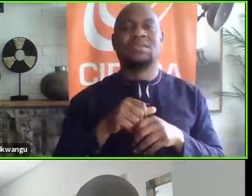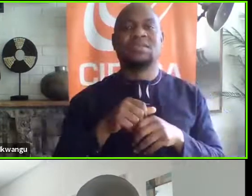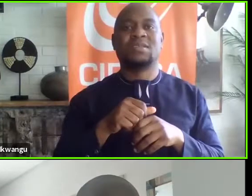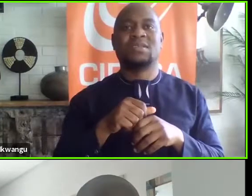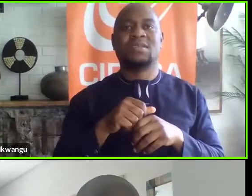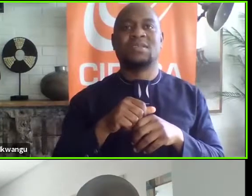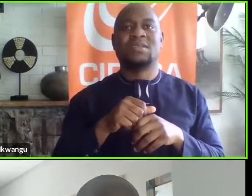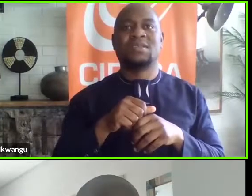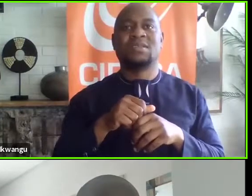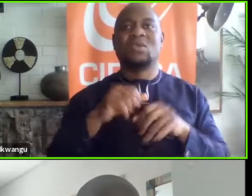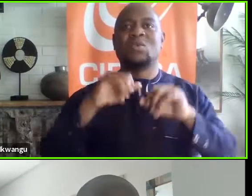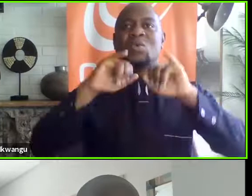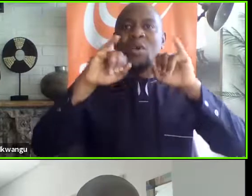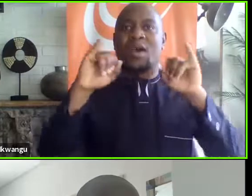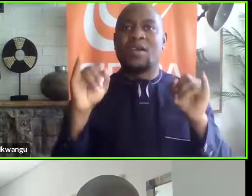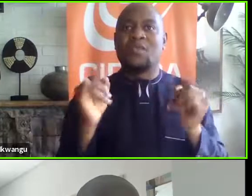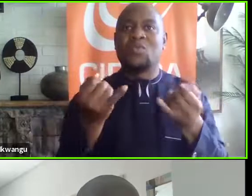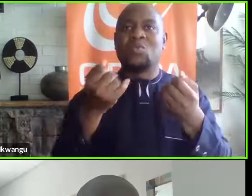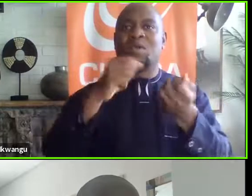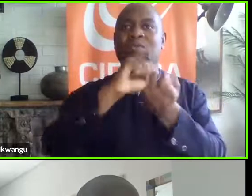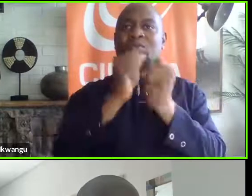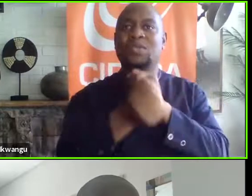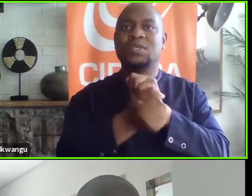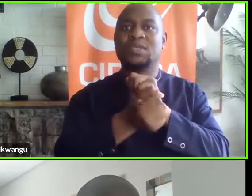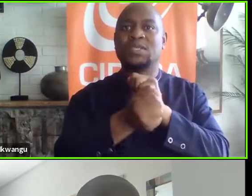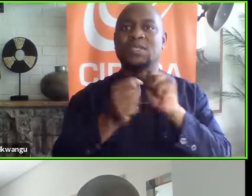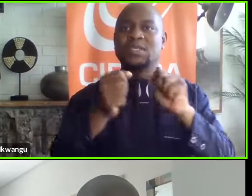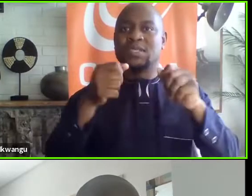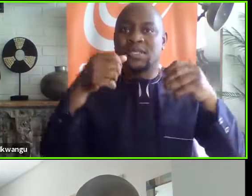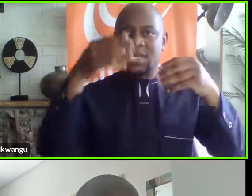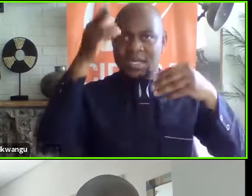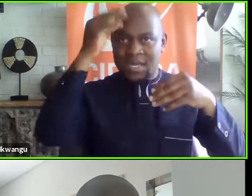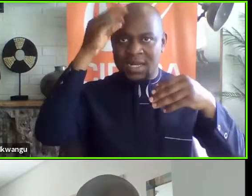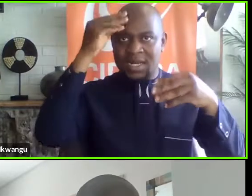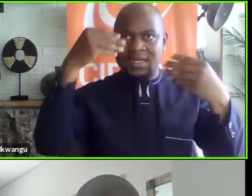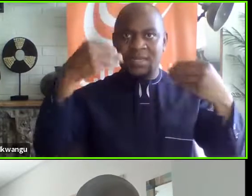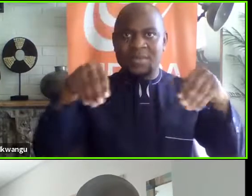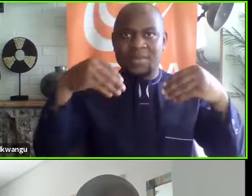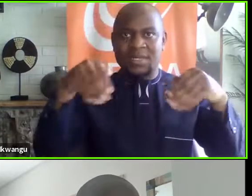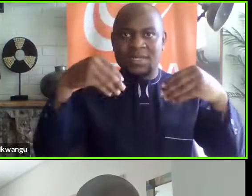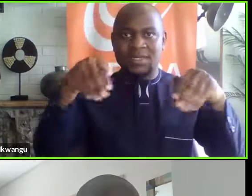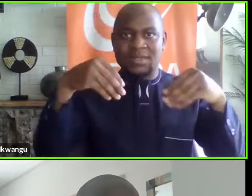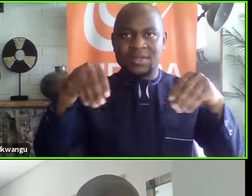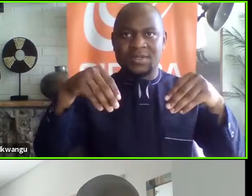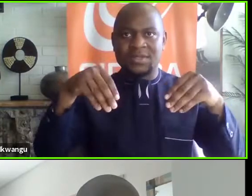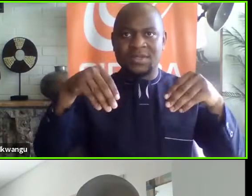understand. It has been an initiative which has been done